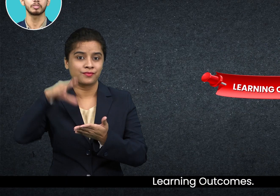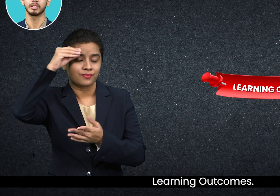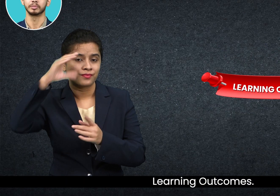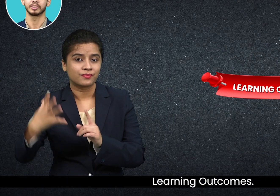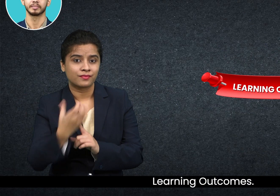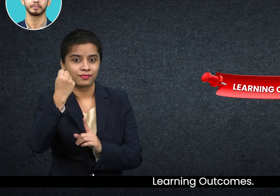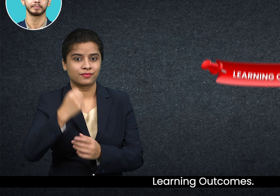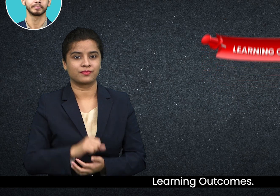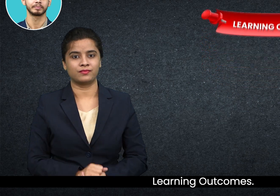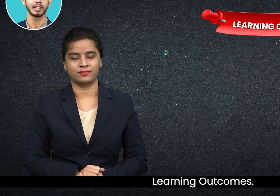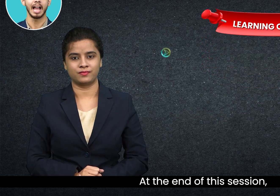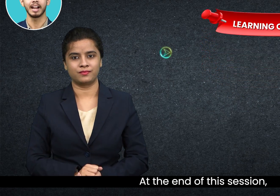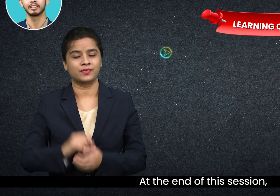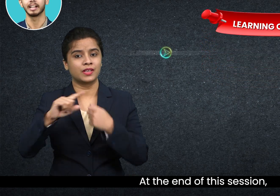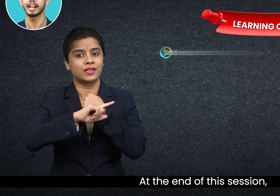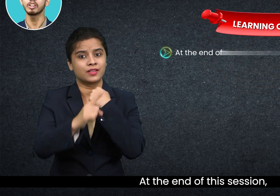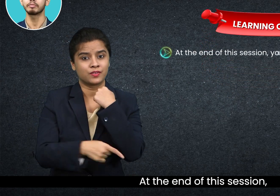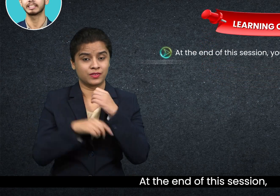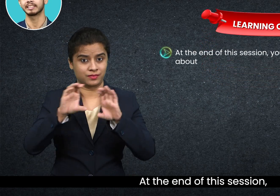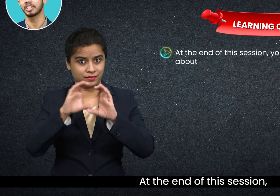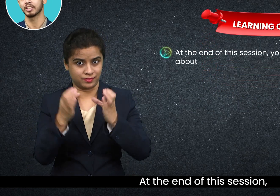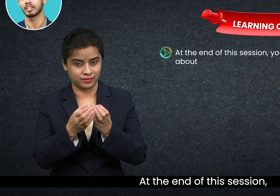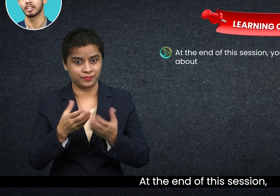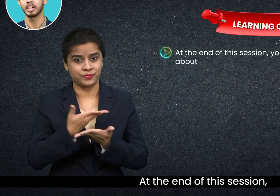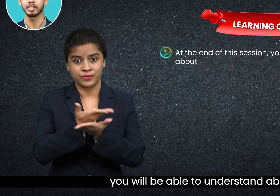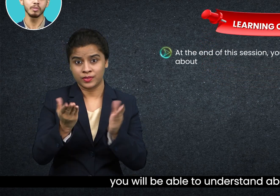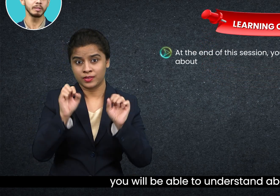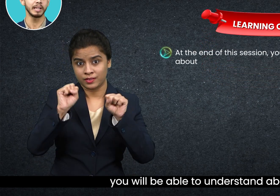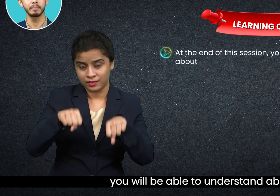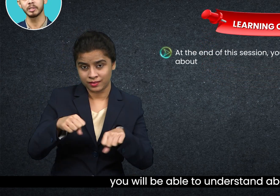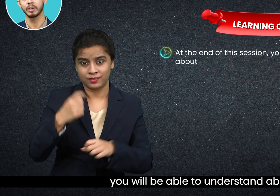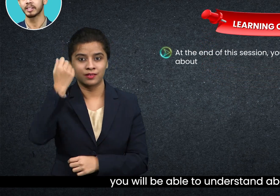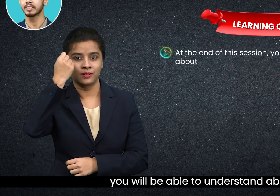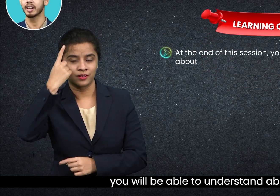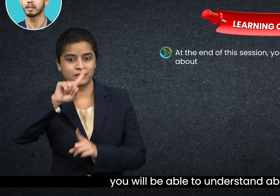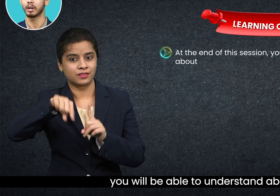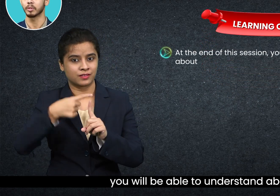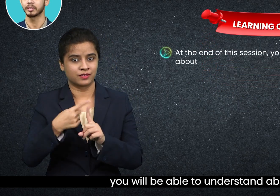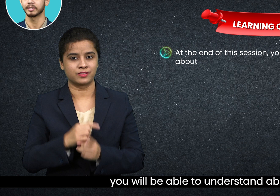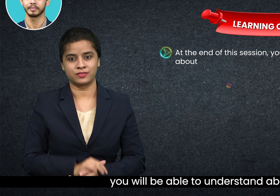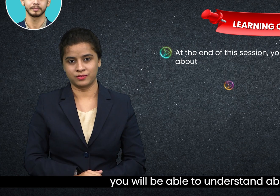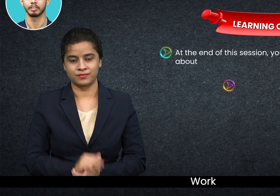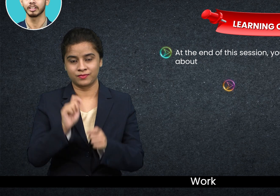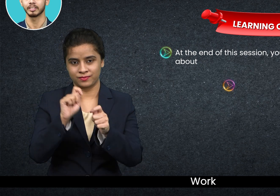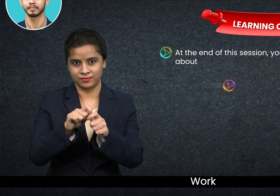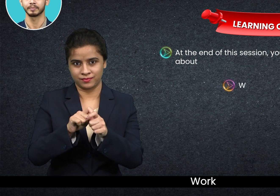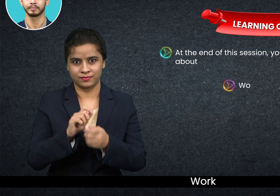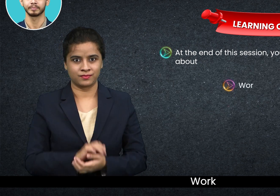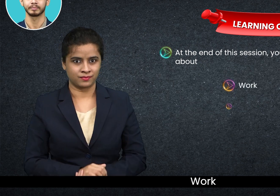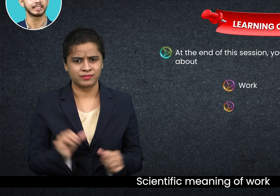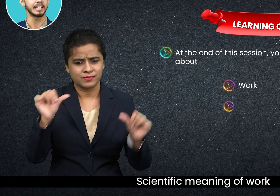Learning outcomes. At the end of this session, you will be able to understand about